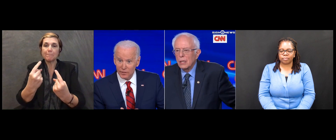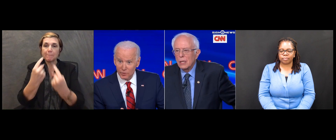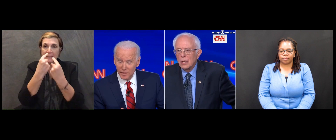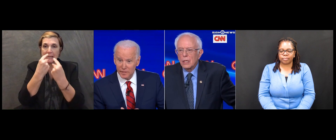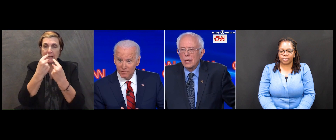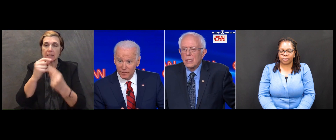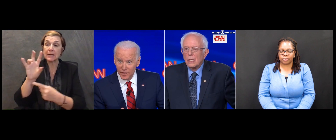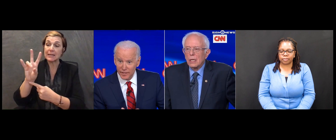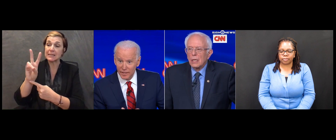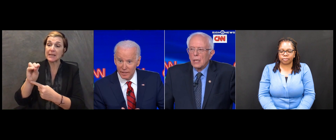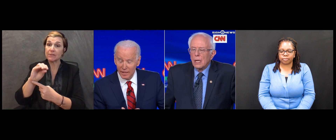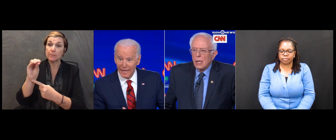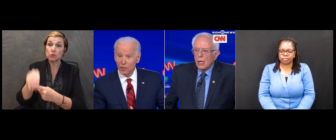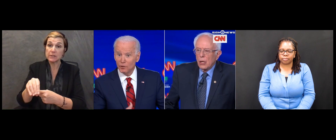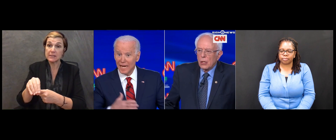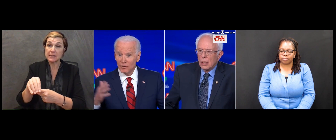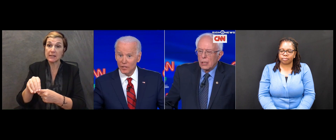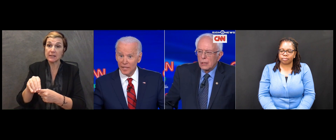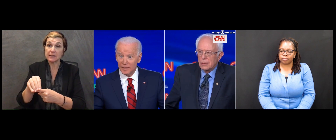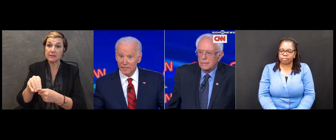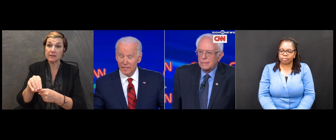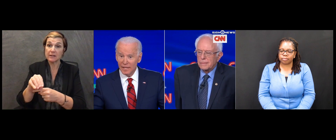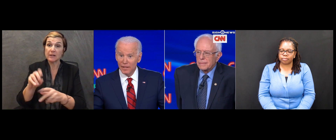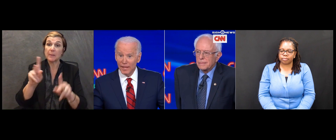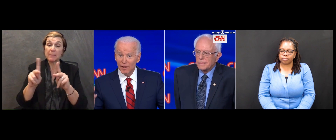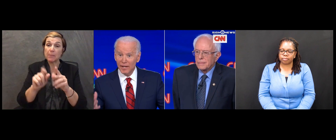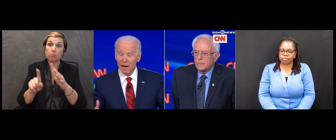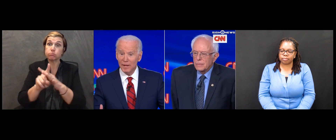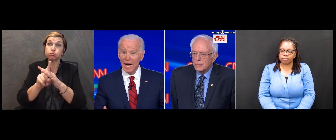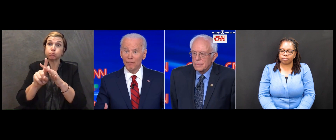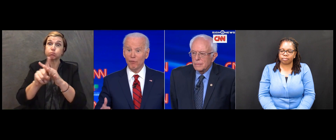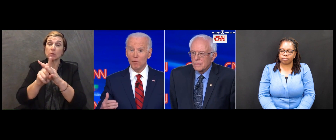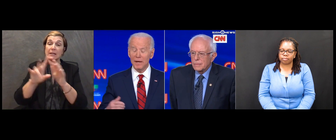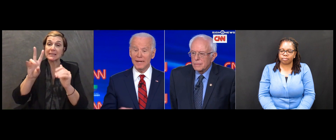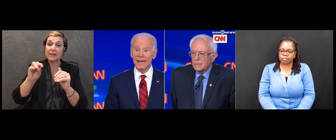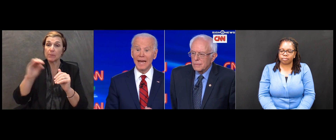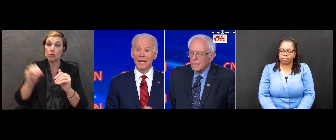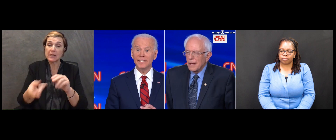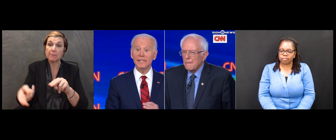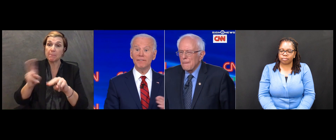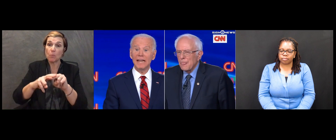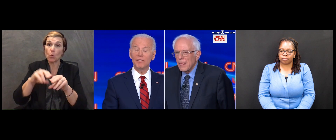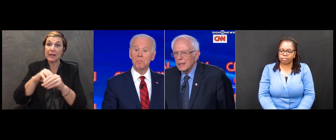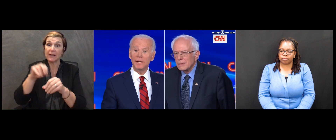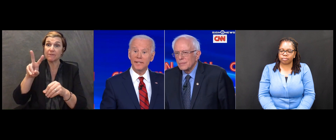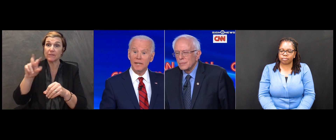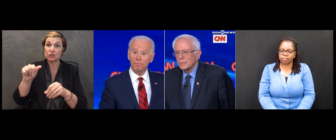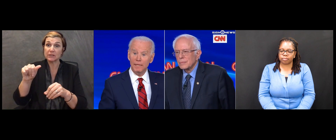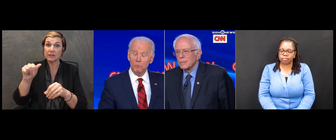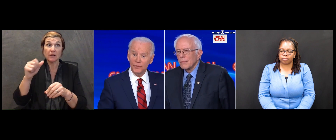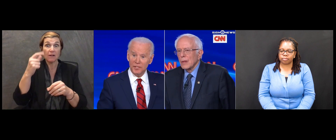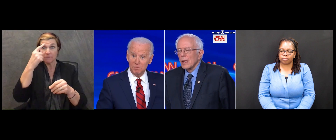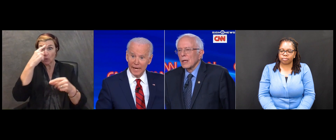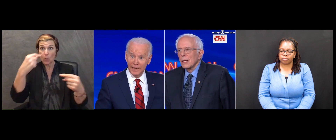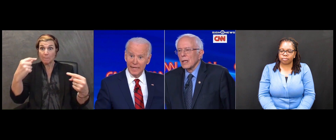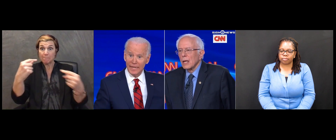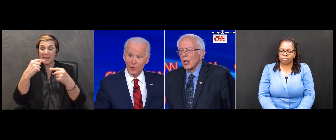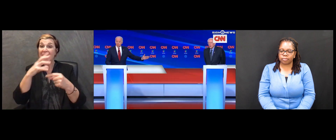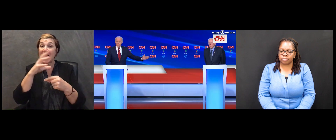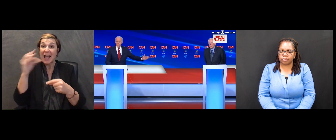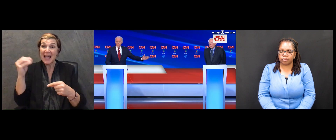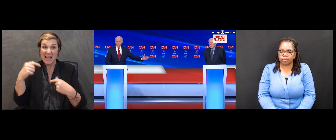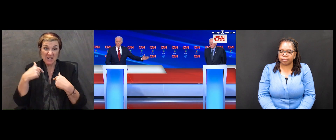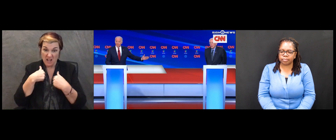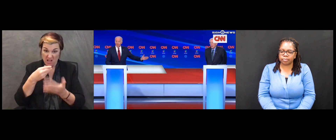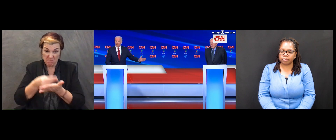turnout increase in Virginia. I can go down the list. They're coming out for me. And I didn't even have the money to compete with this man in